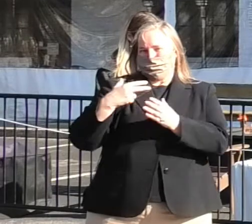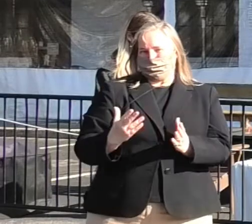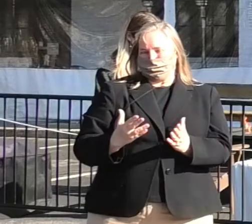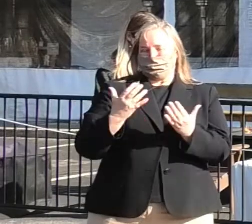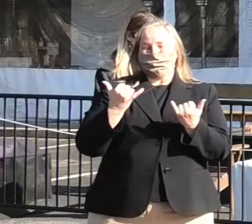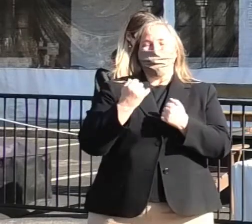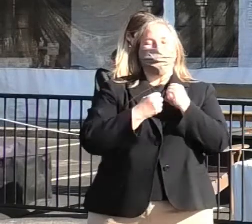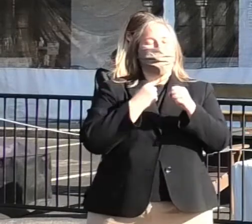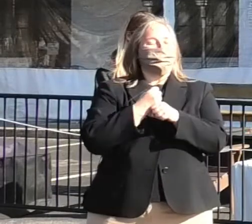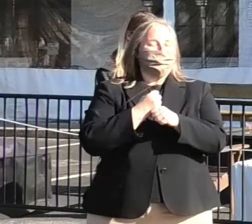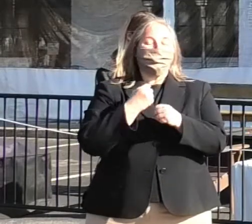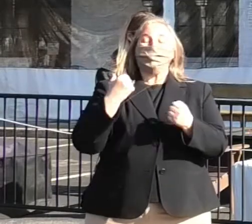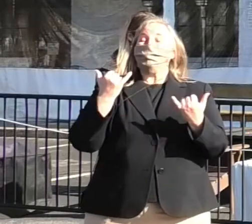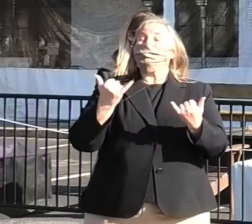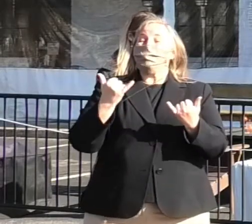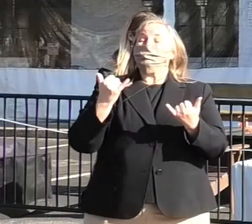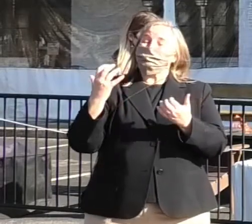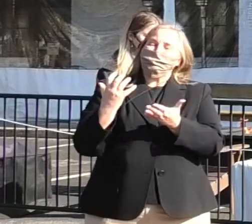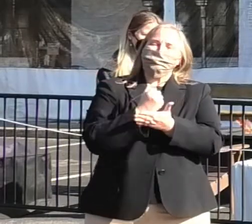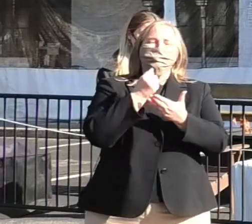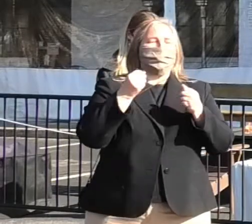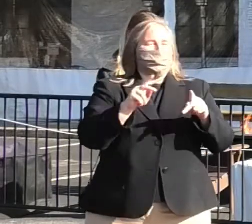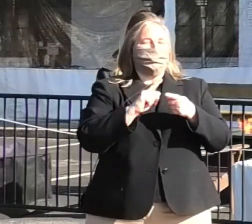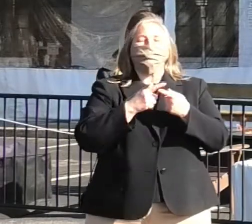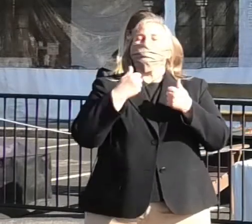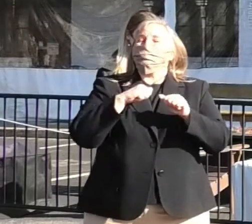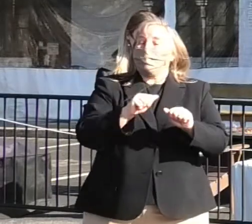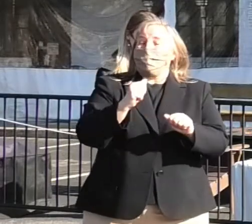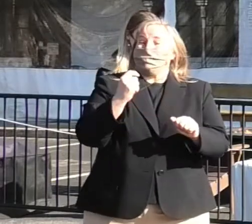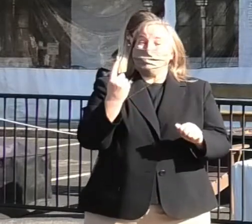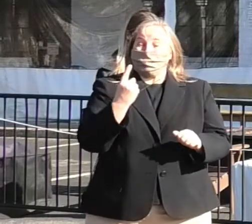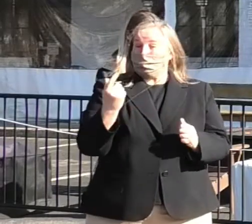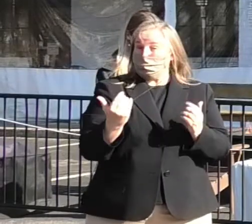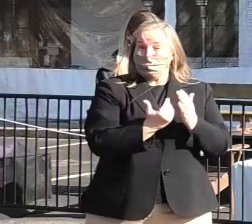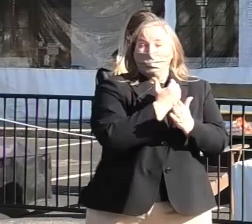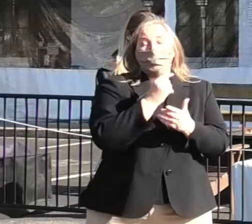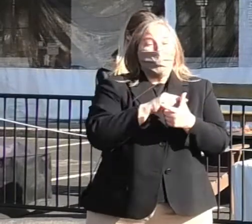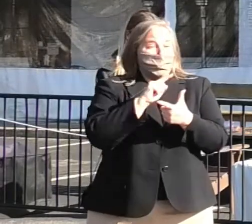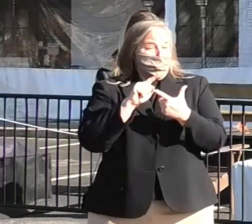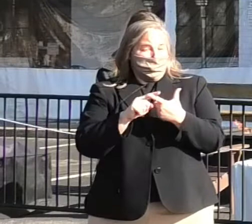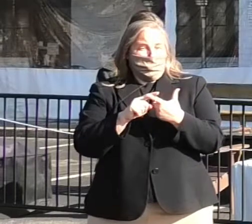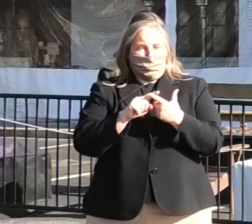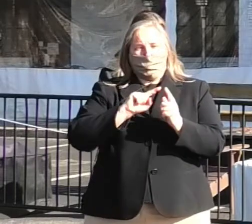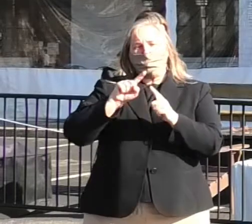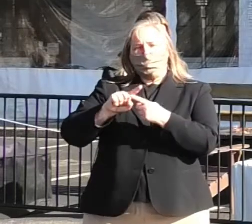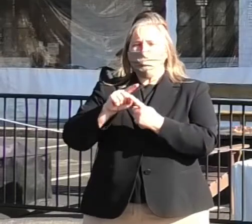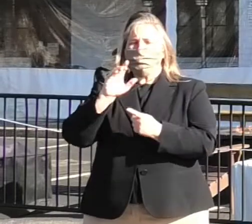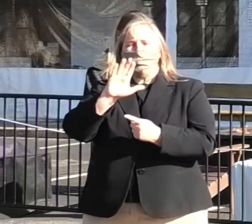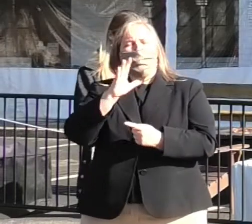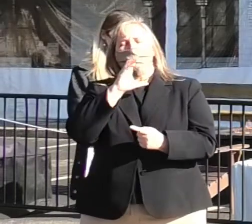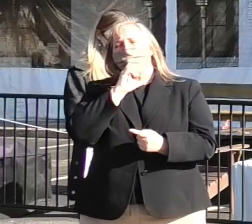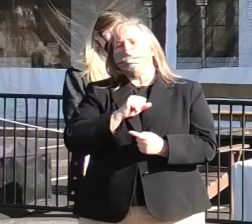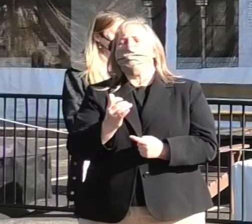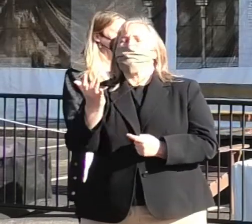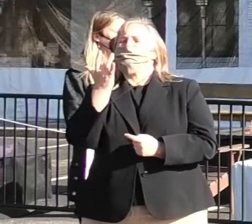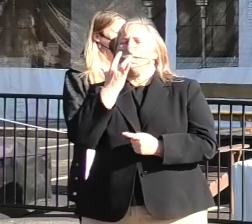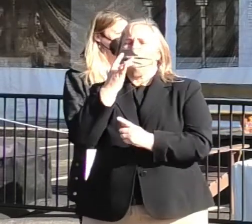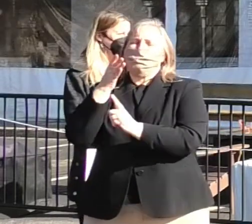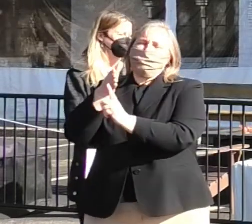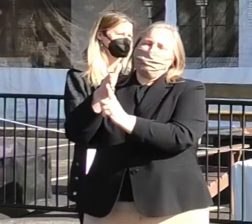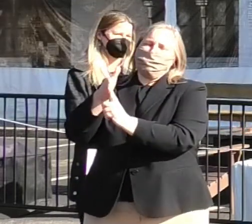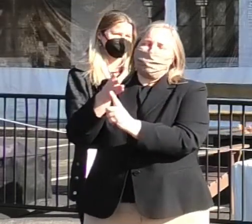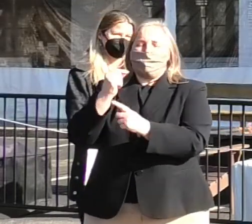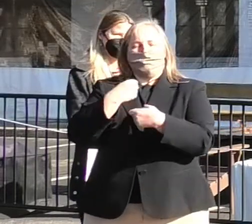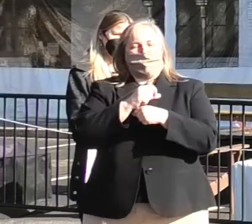let's use this opportunity to try something new or go to an old favorite and make sure